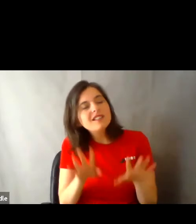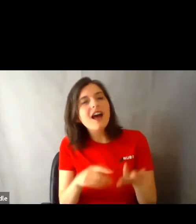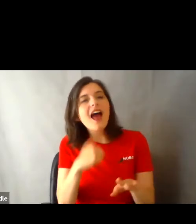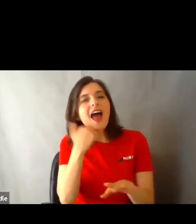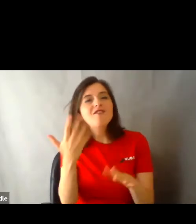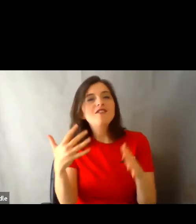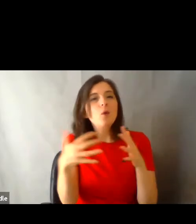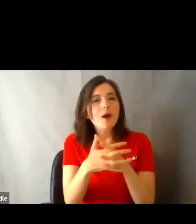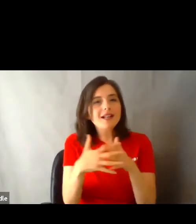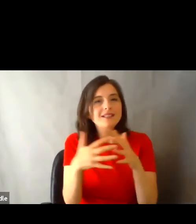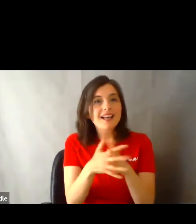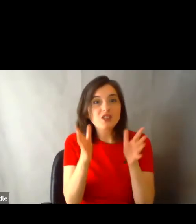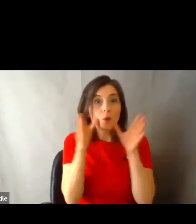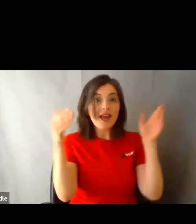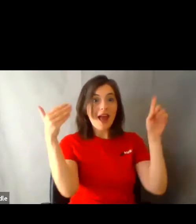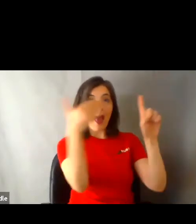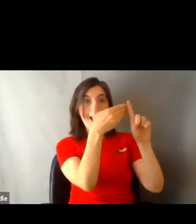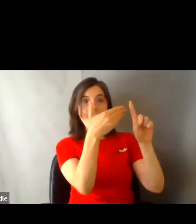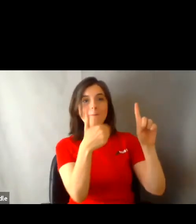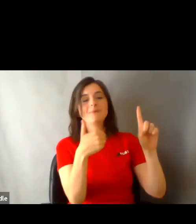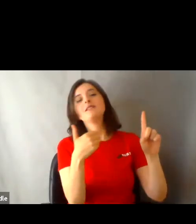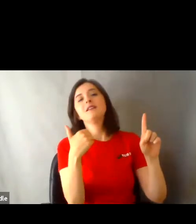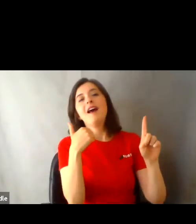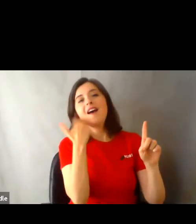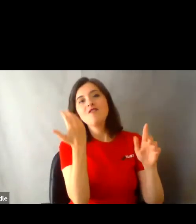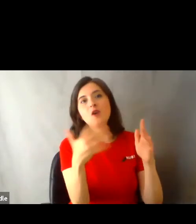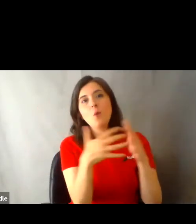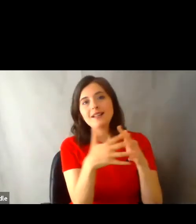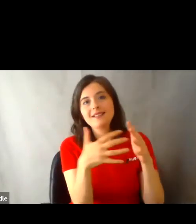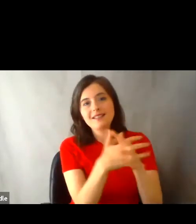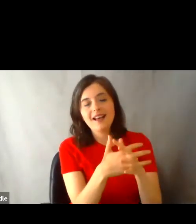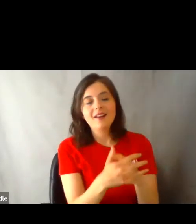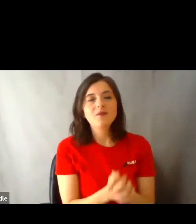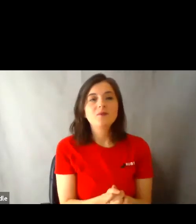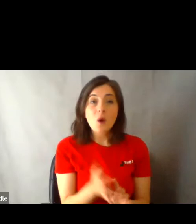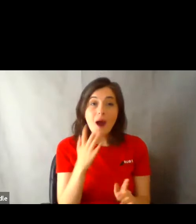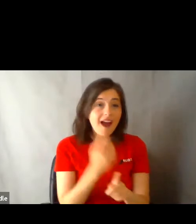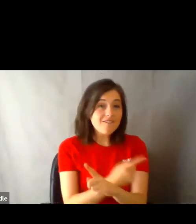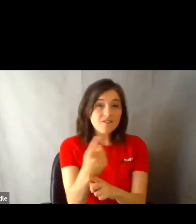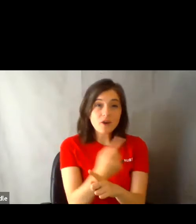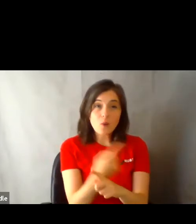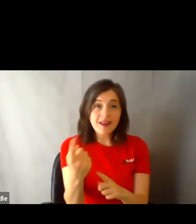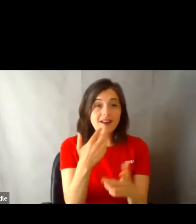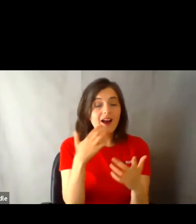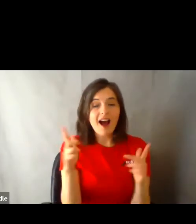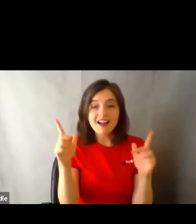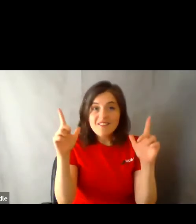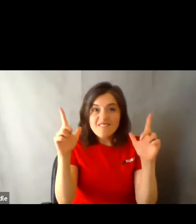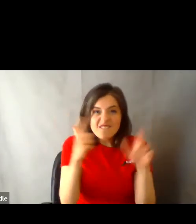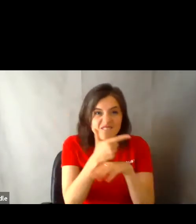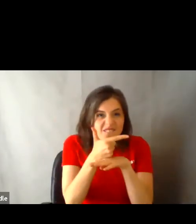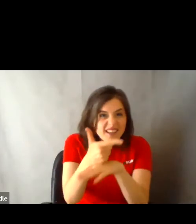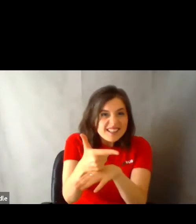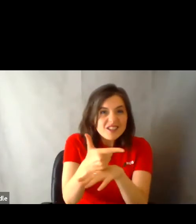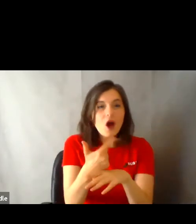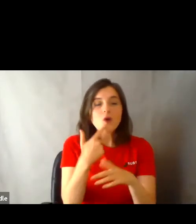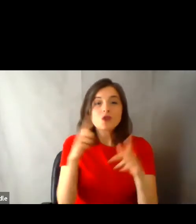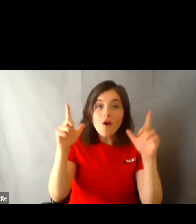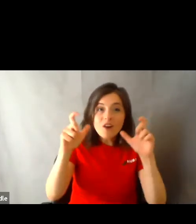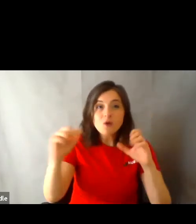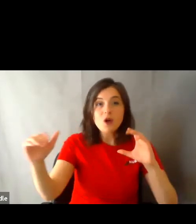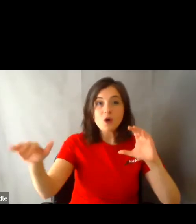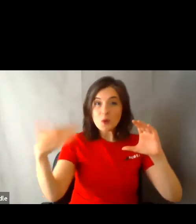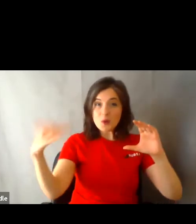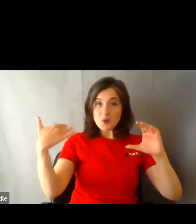concentrated on holding our actions each Wednesday. So every week we had video clips and photos streaming in.